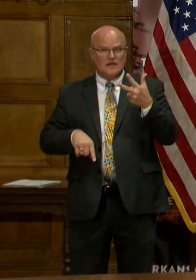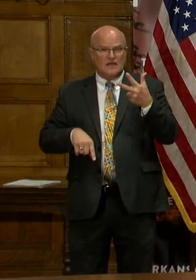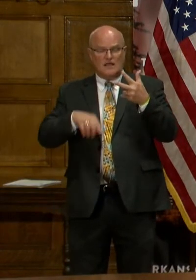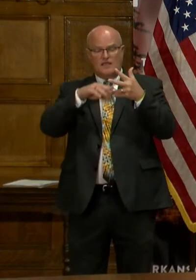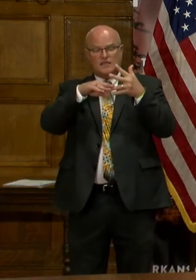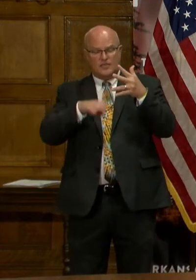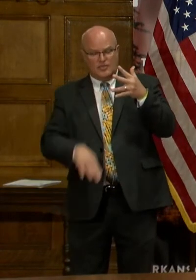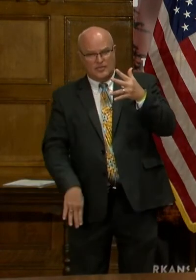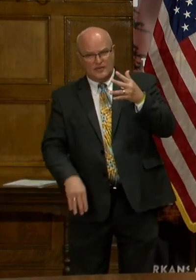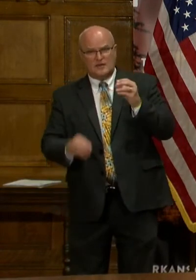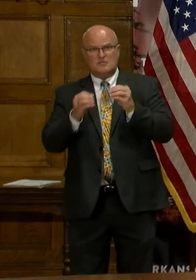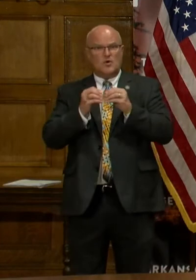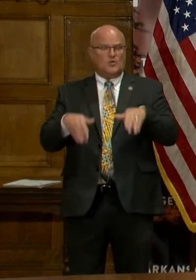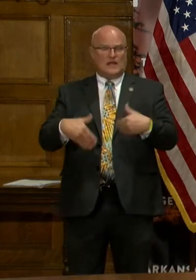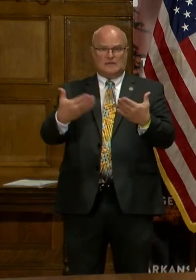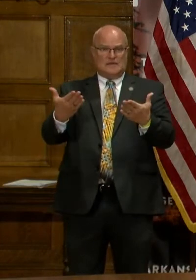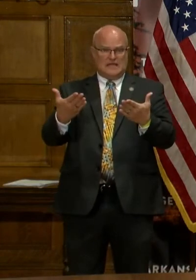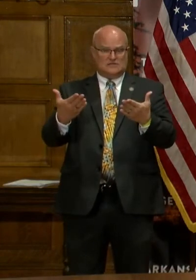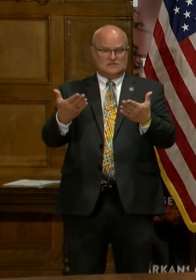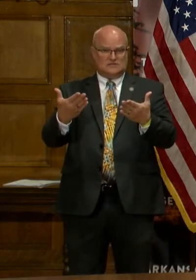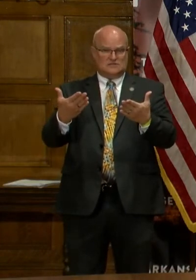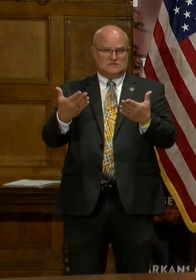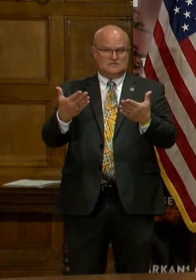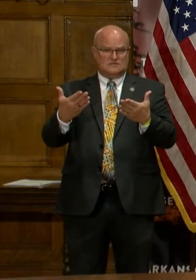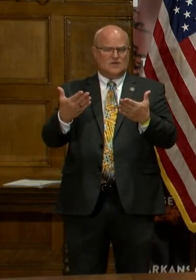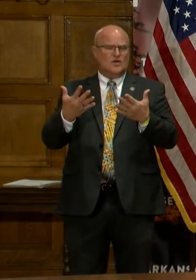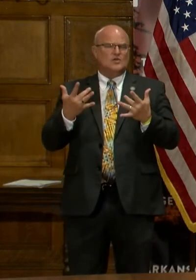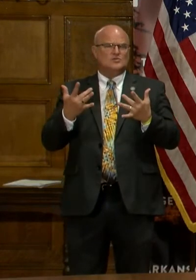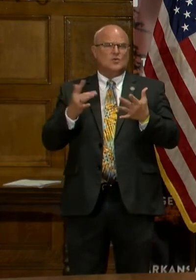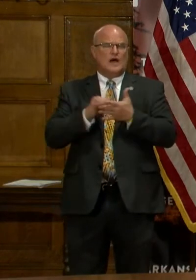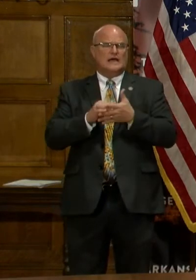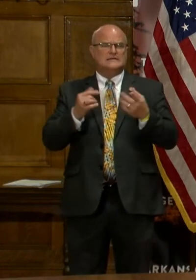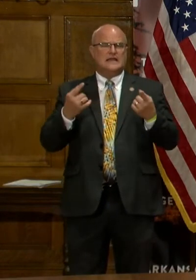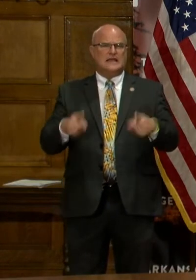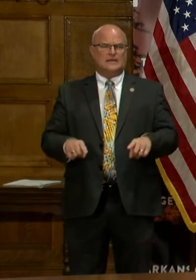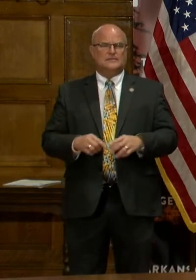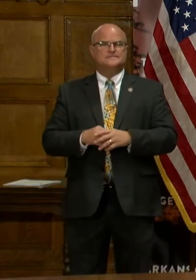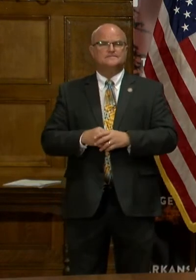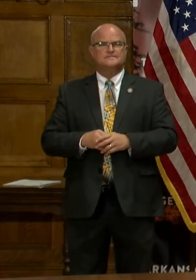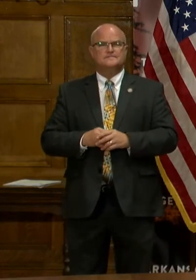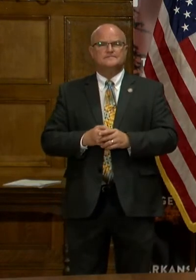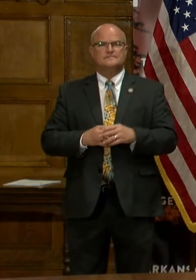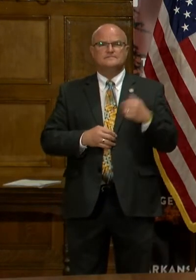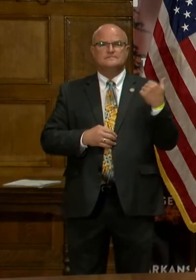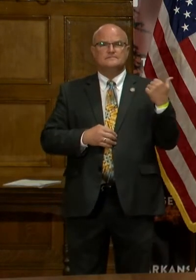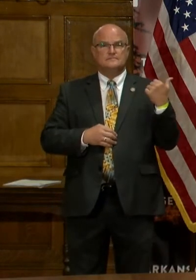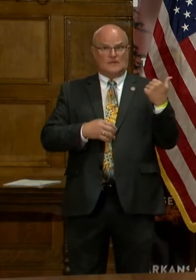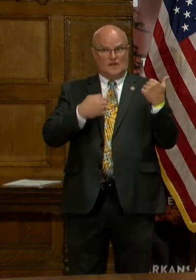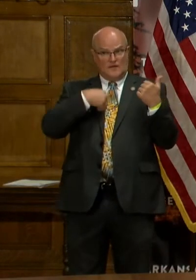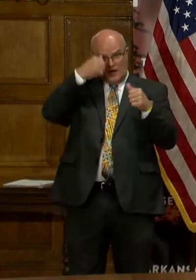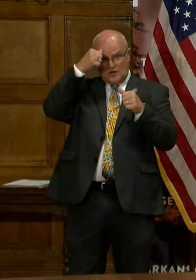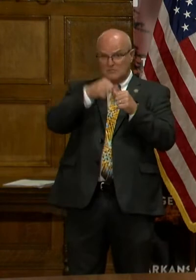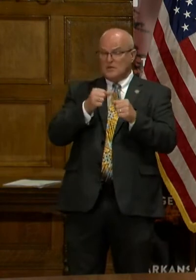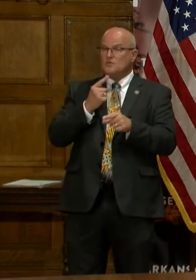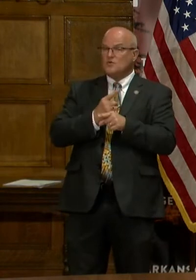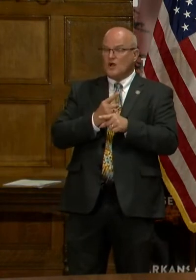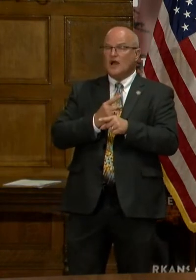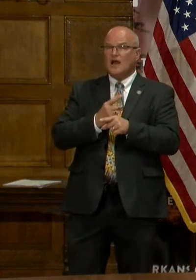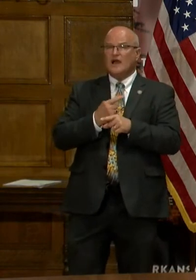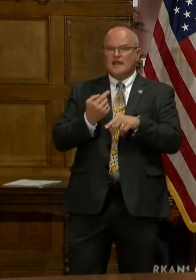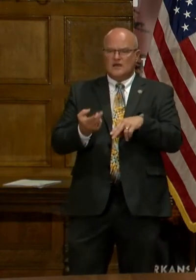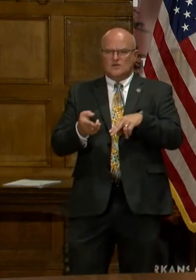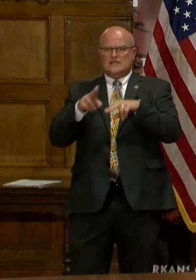actual recommendations. So why is that? Well, if I remember right, there